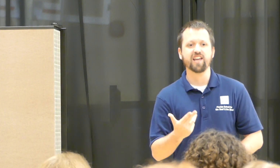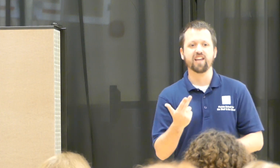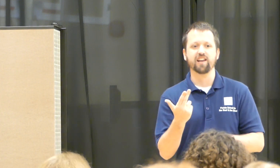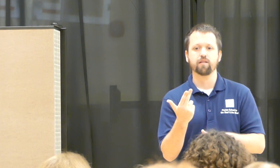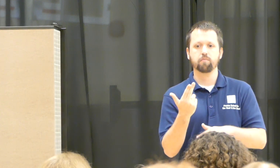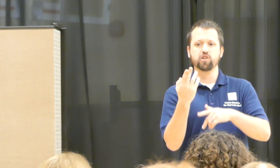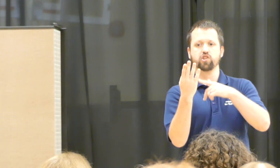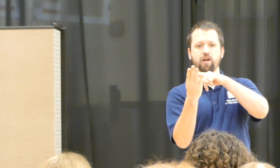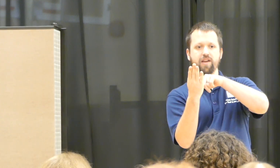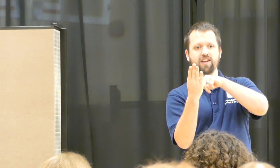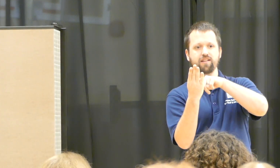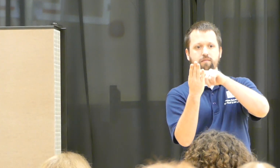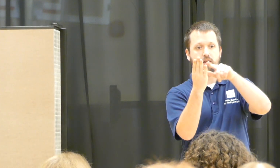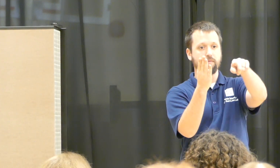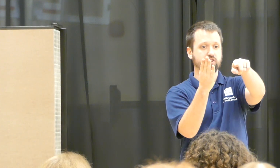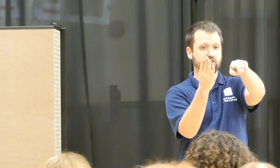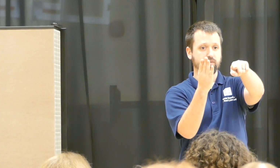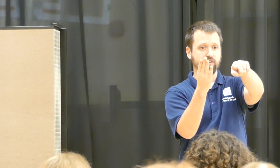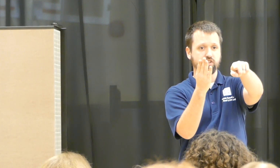14. Put your thumb in. Make sure your thumb's in, Shannon.